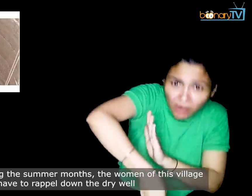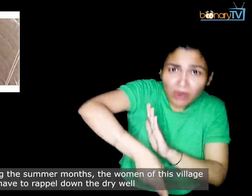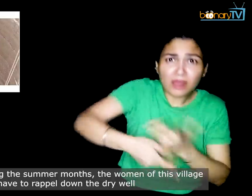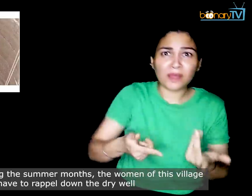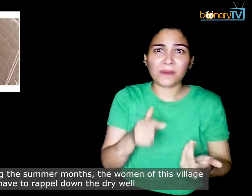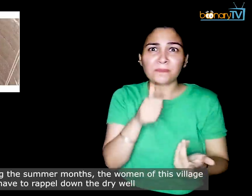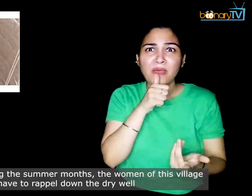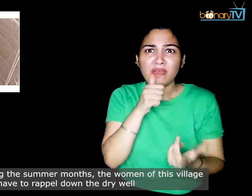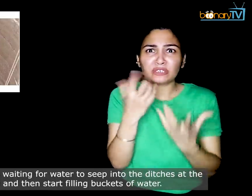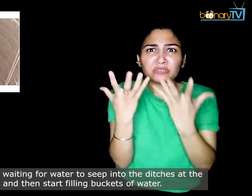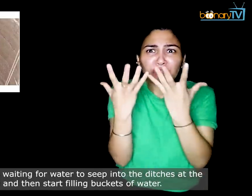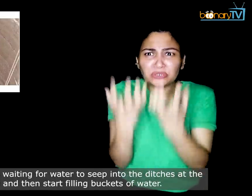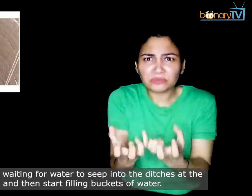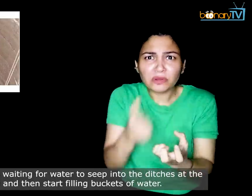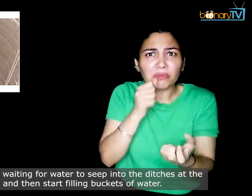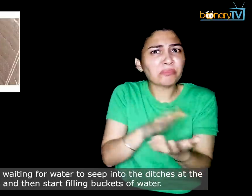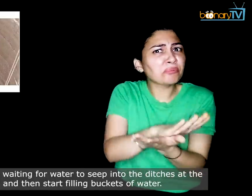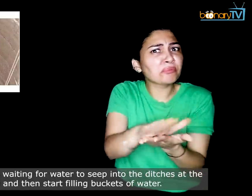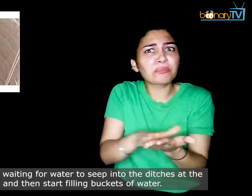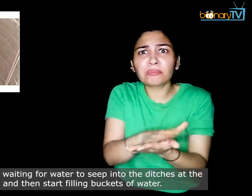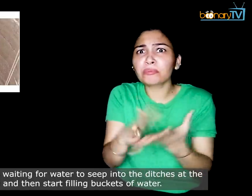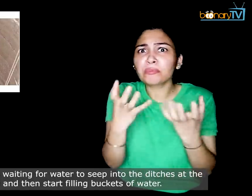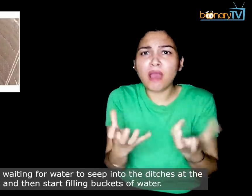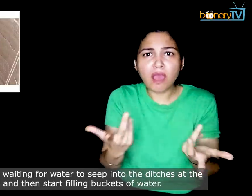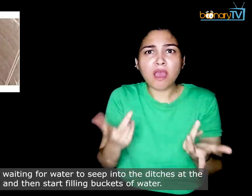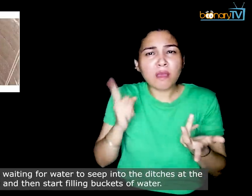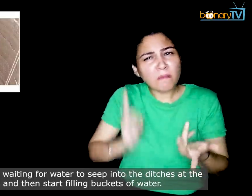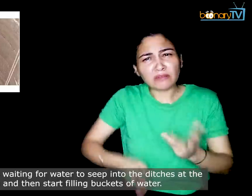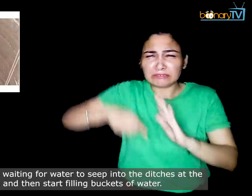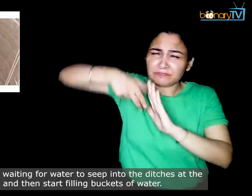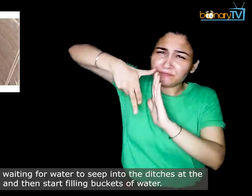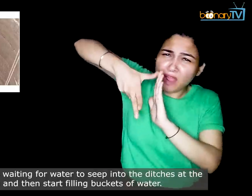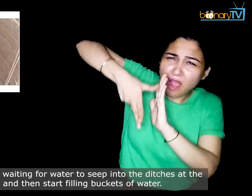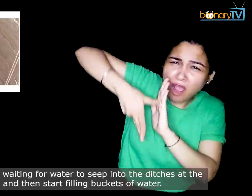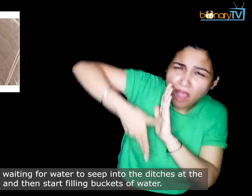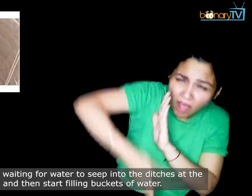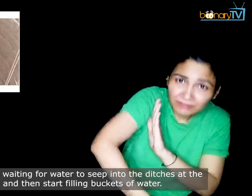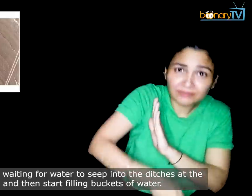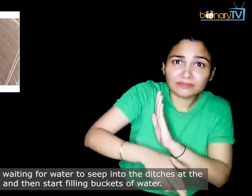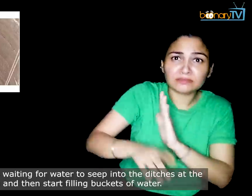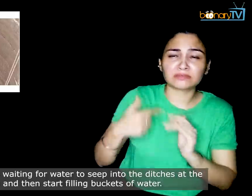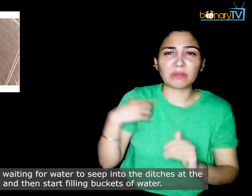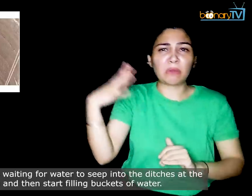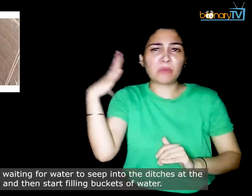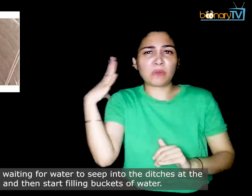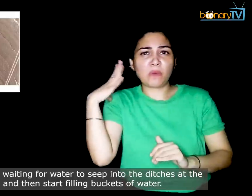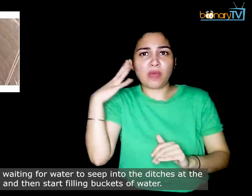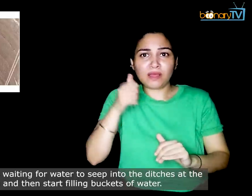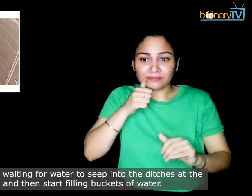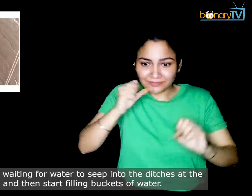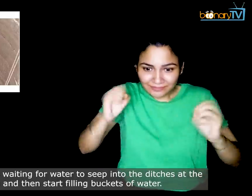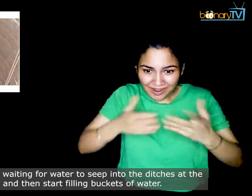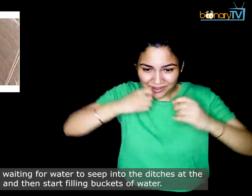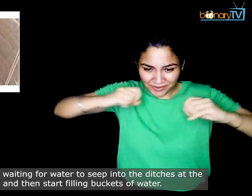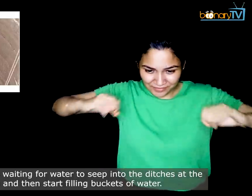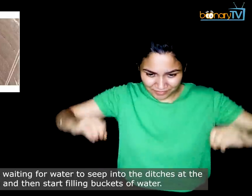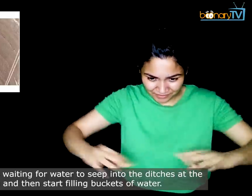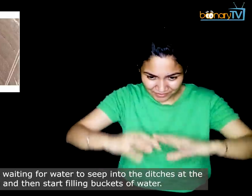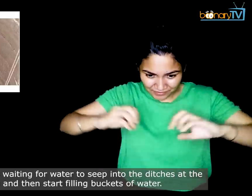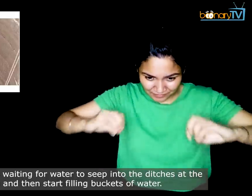well and spend hours waiting for water to seep into the ditches